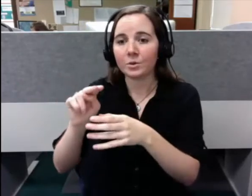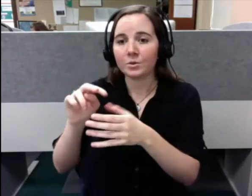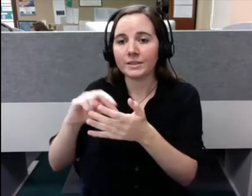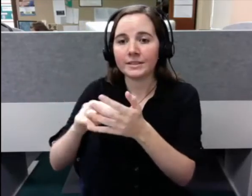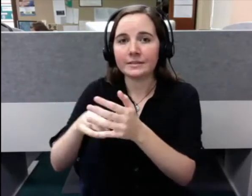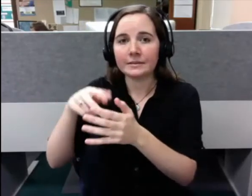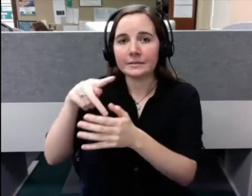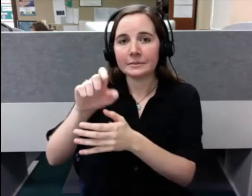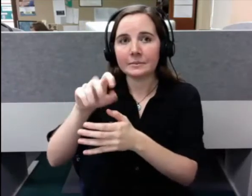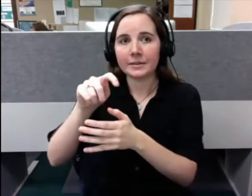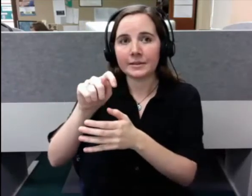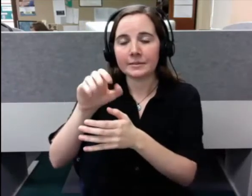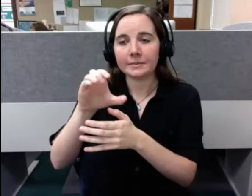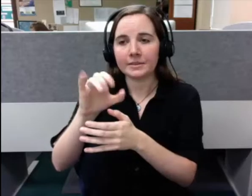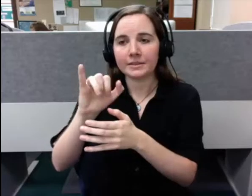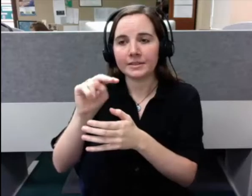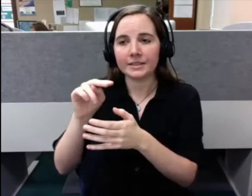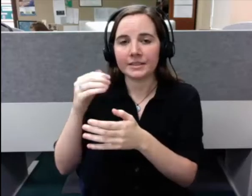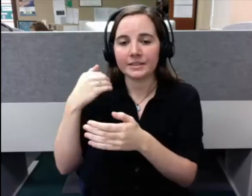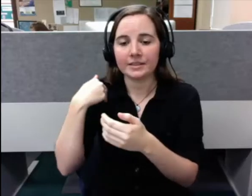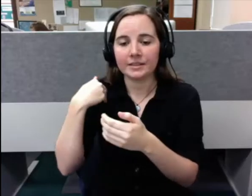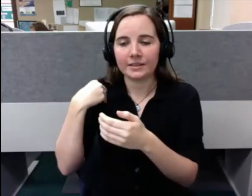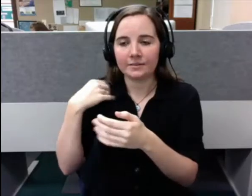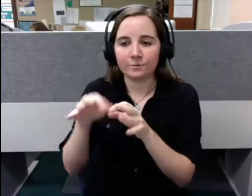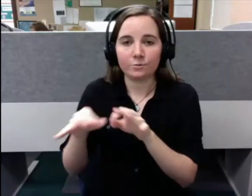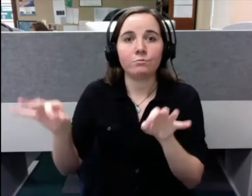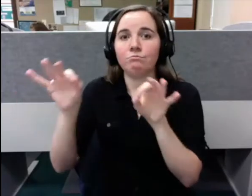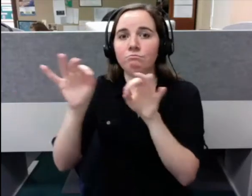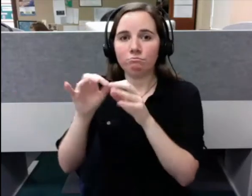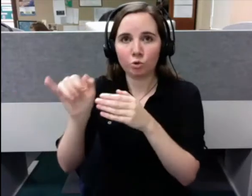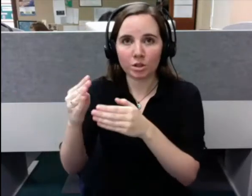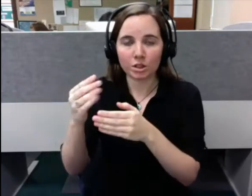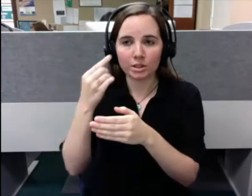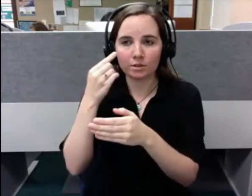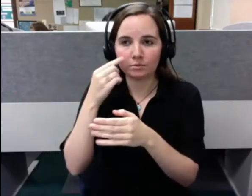protein, pepsin will have a greater job, and hence food will stay in your